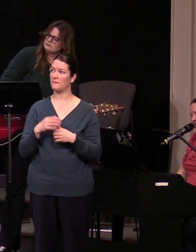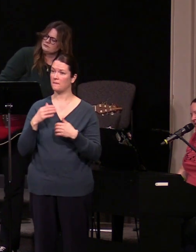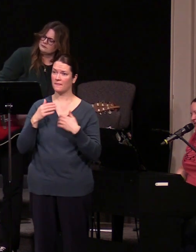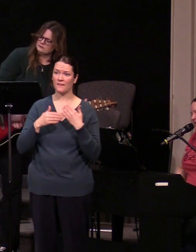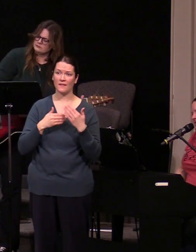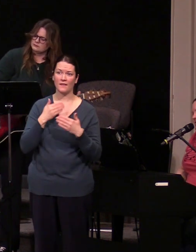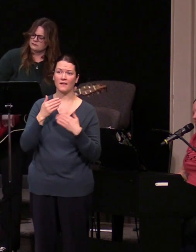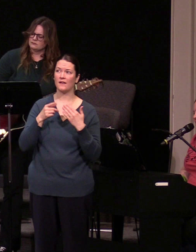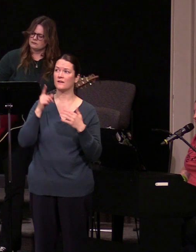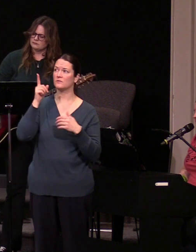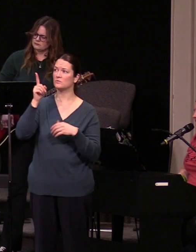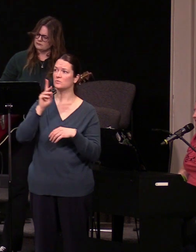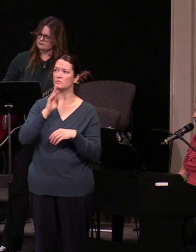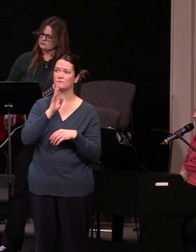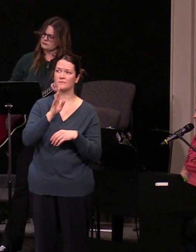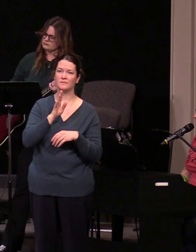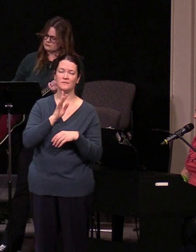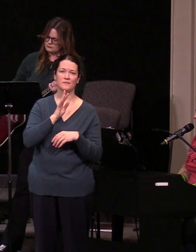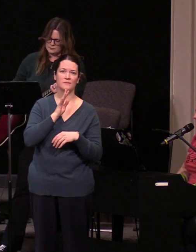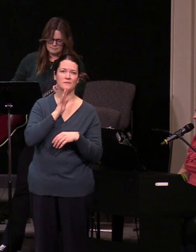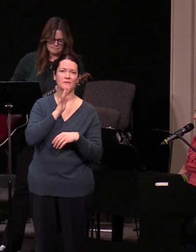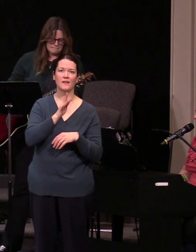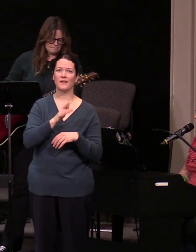As you